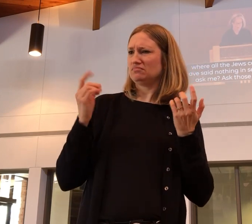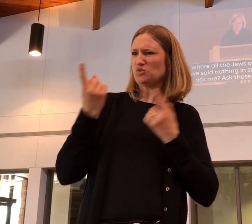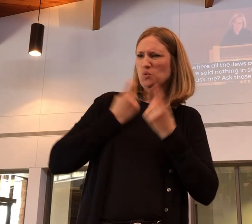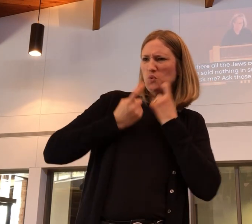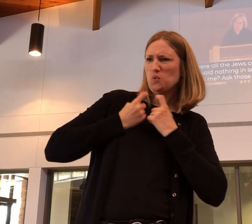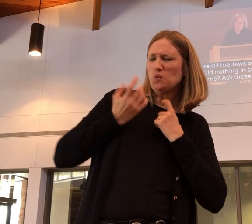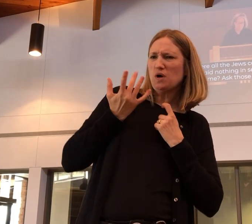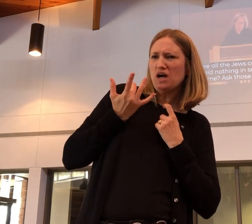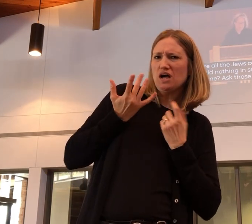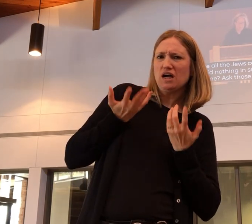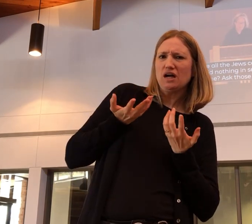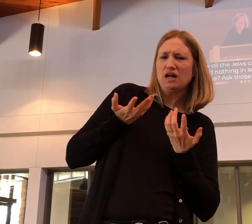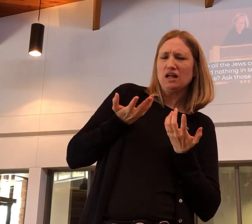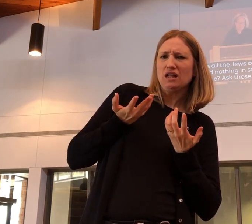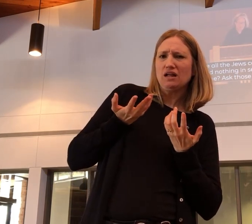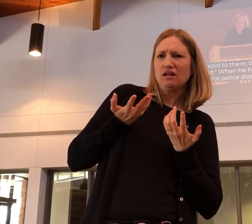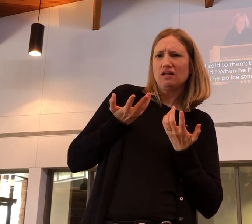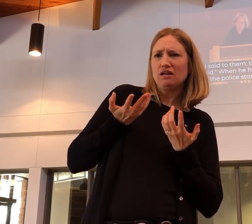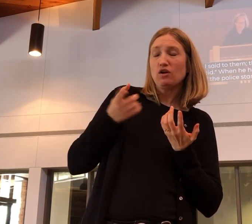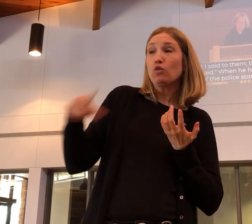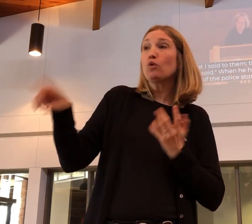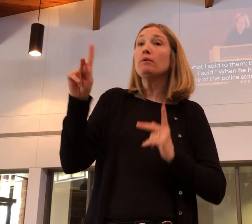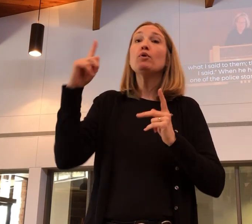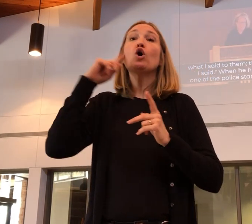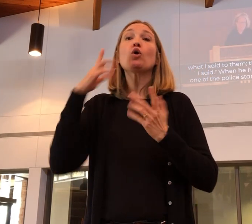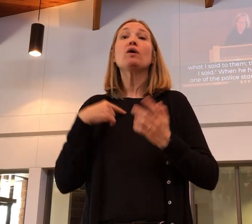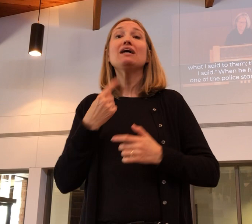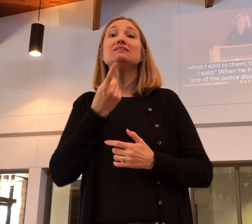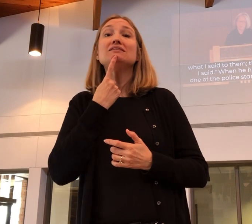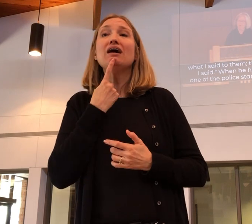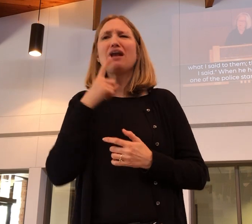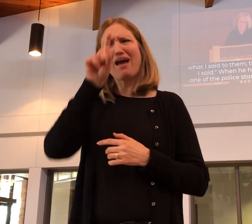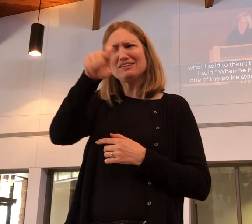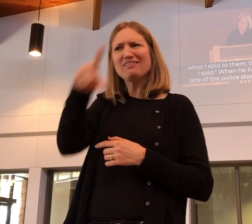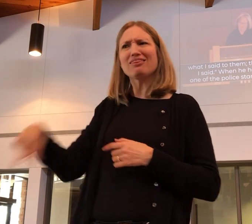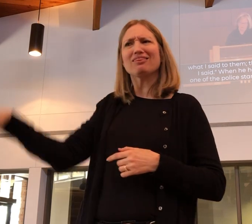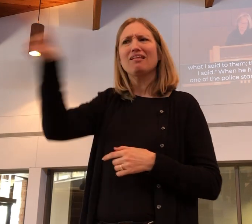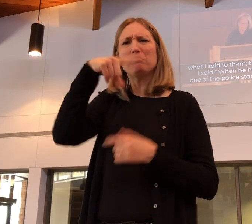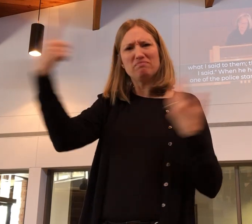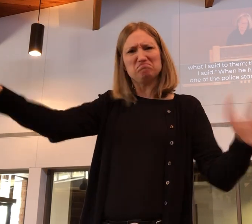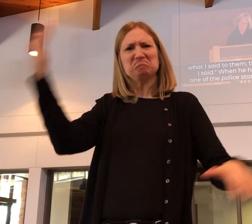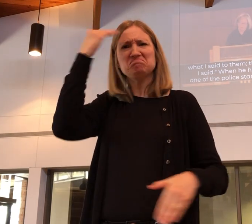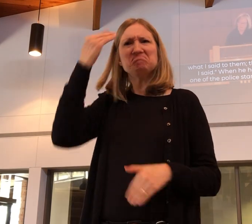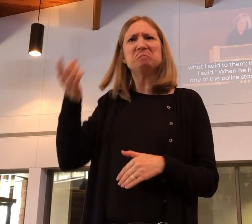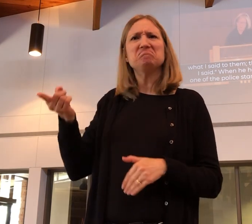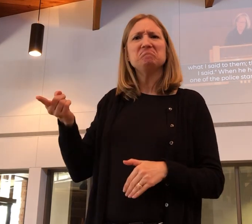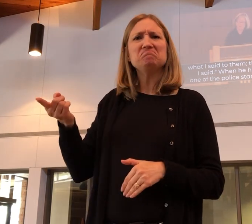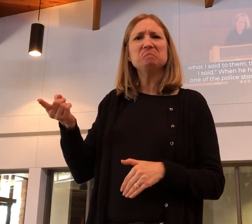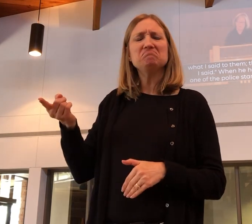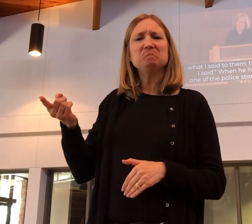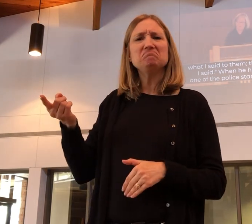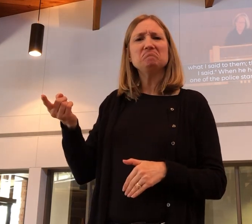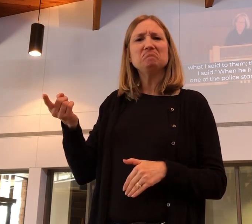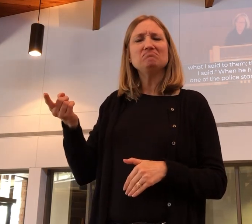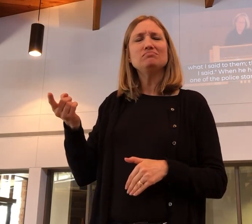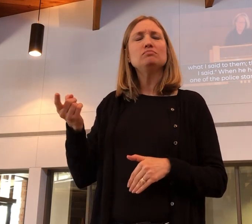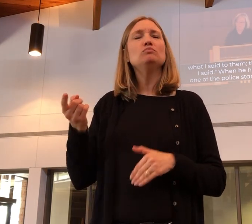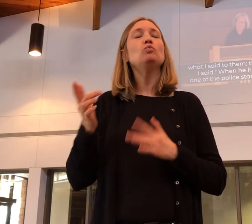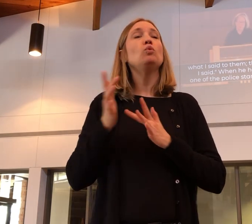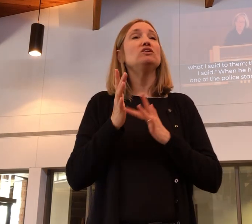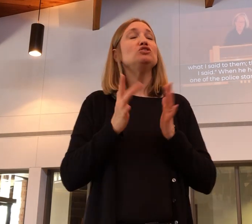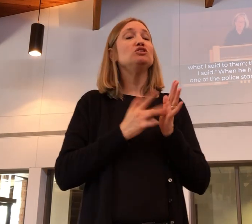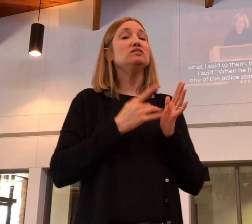me? Ask those who heard what I said to them. They know what I said." When he had said